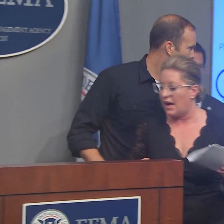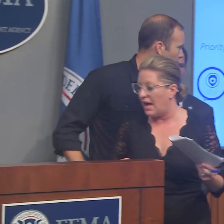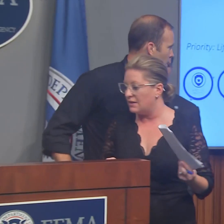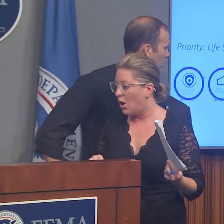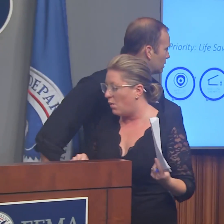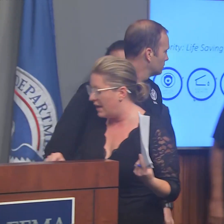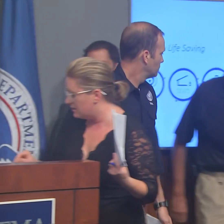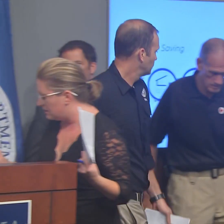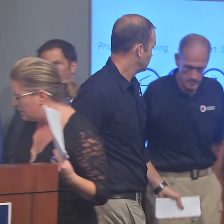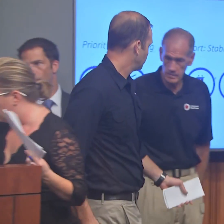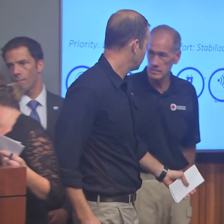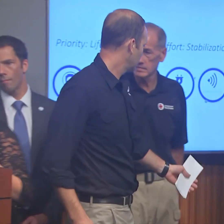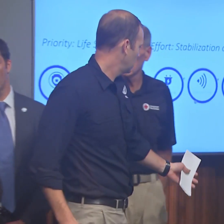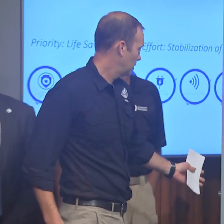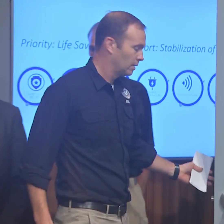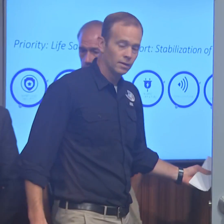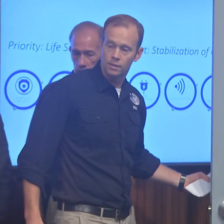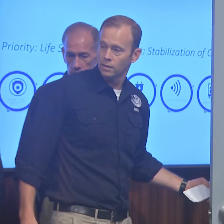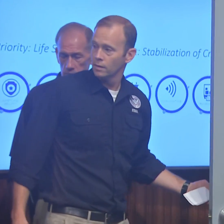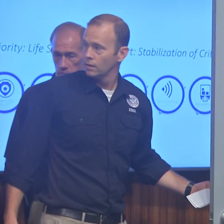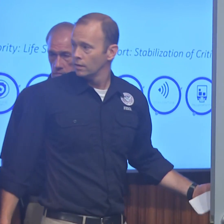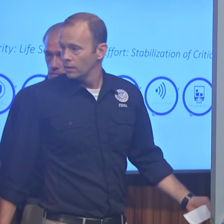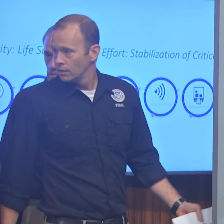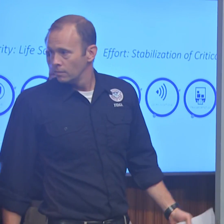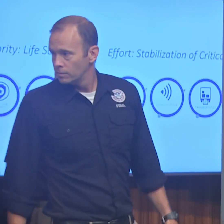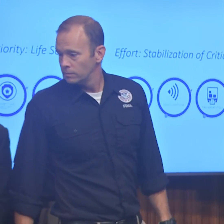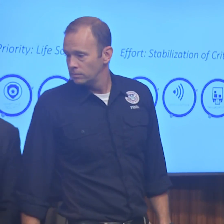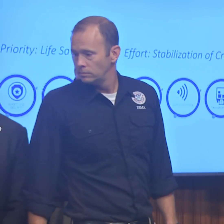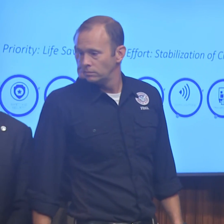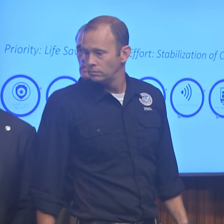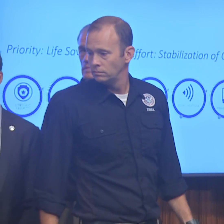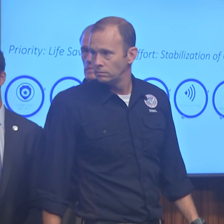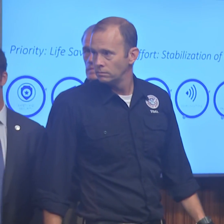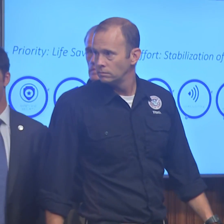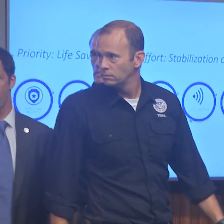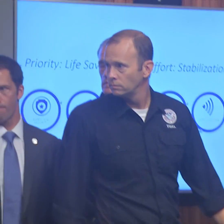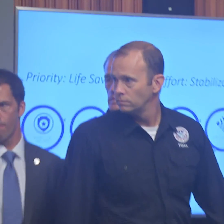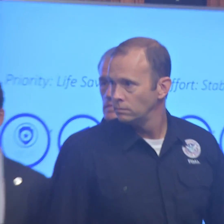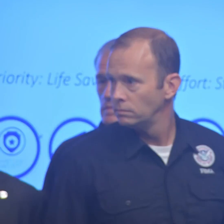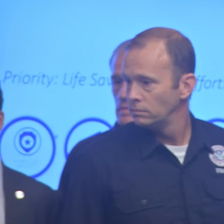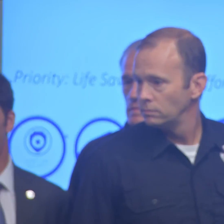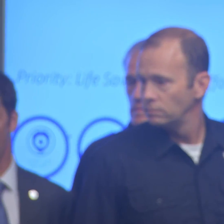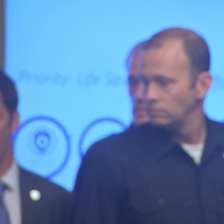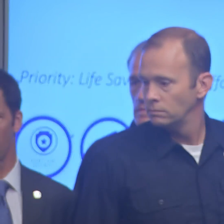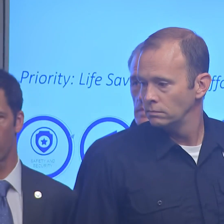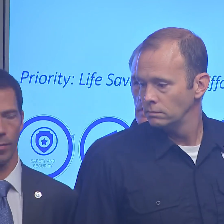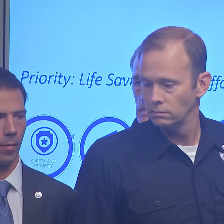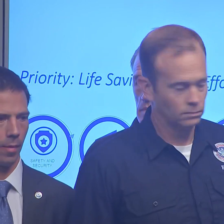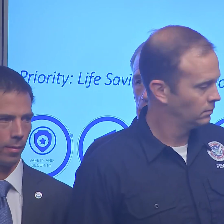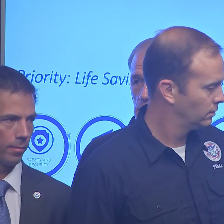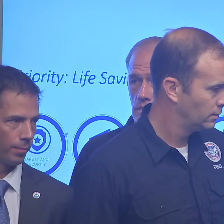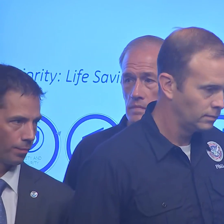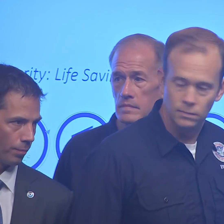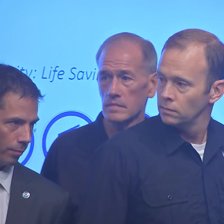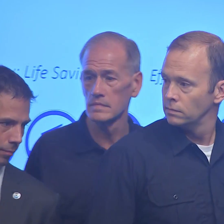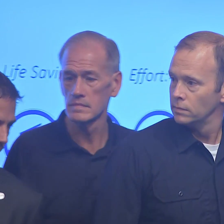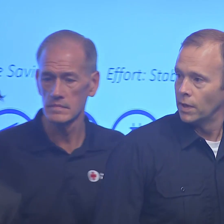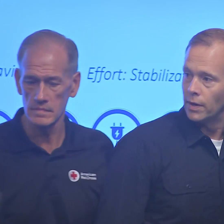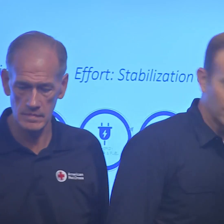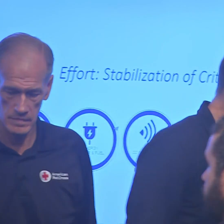today. As always, please, with any additional questions, you can reach us at